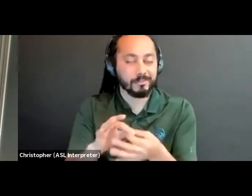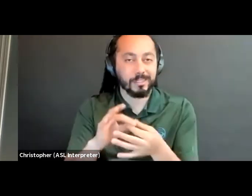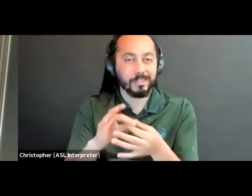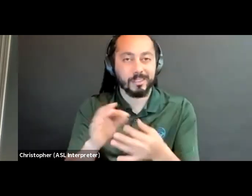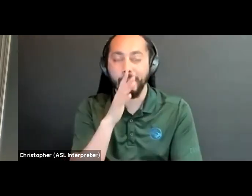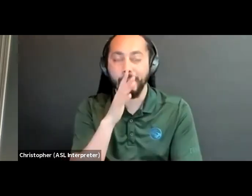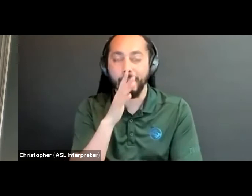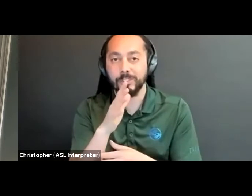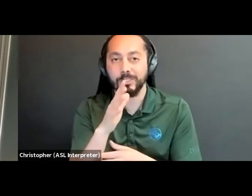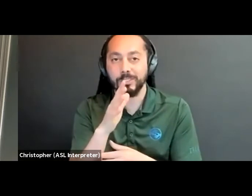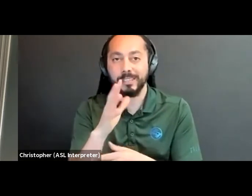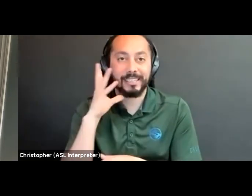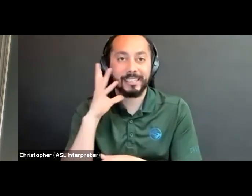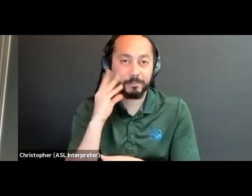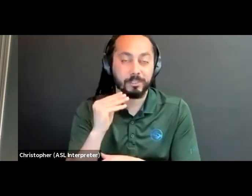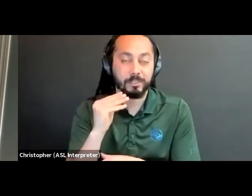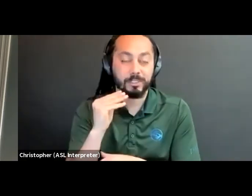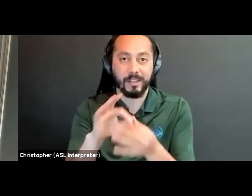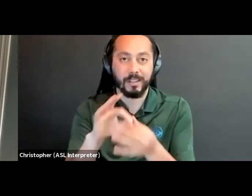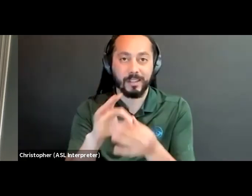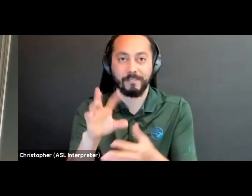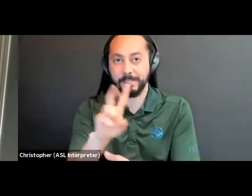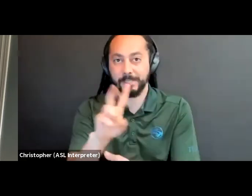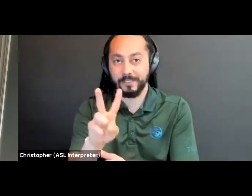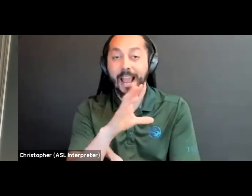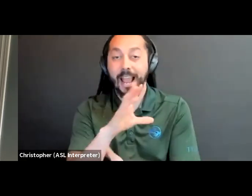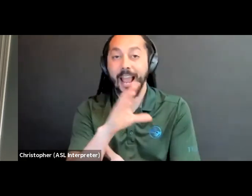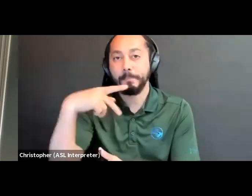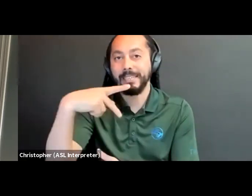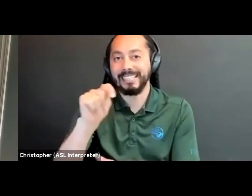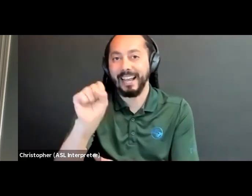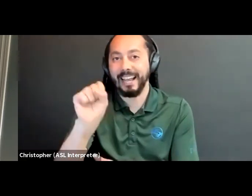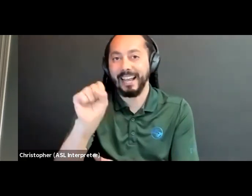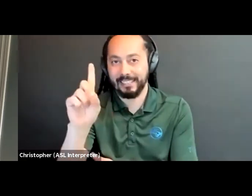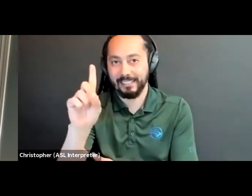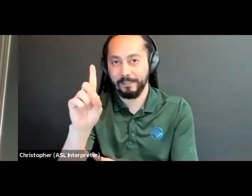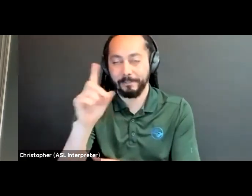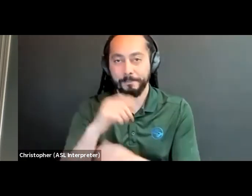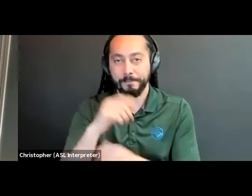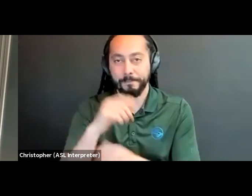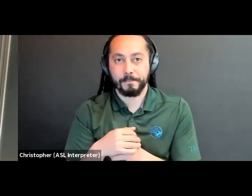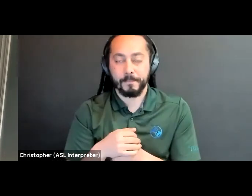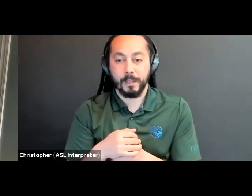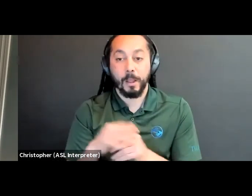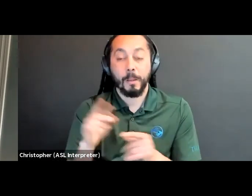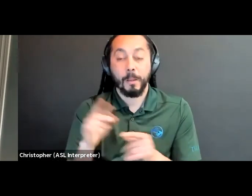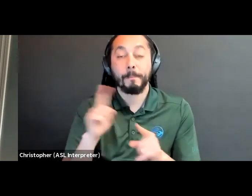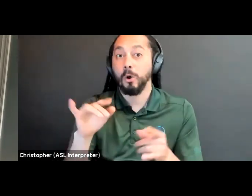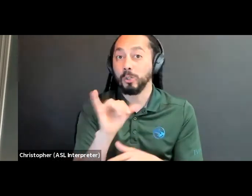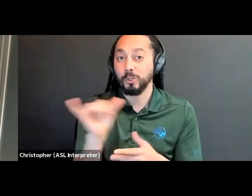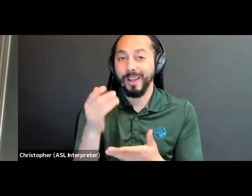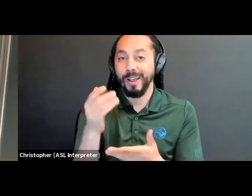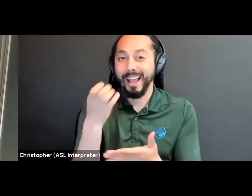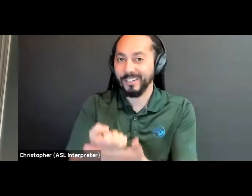the mother's experience of domestic violence and post-traumatic syndrome. And there were also plenty of evidence from the police and the